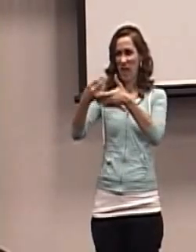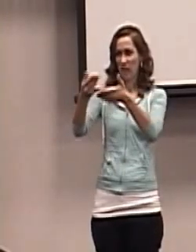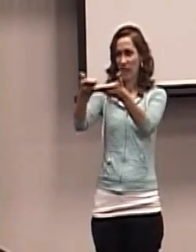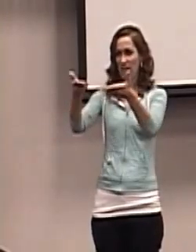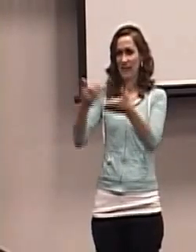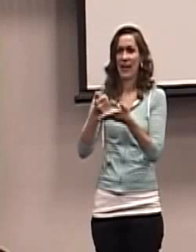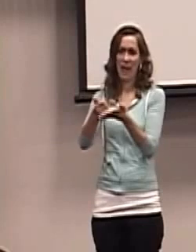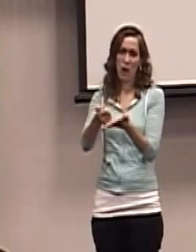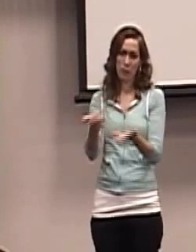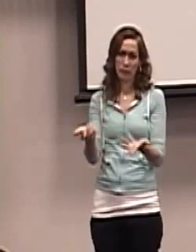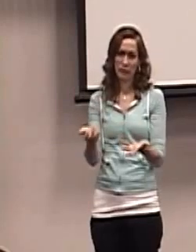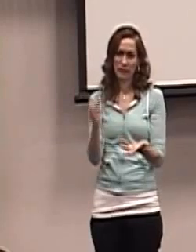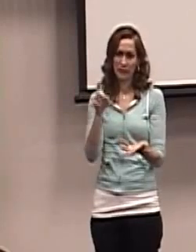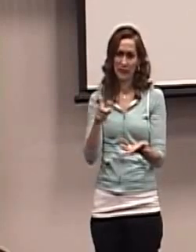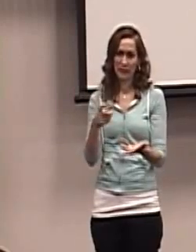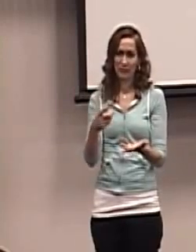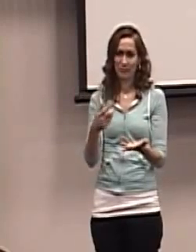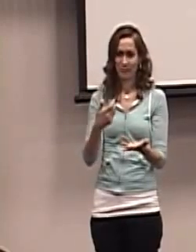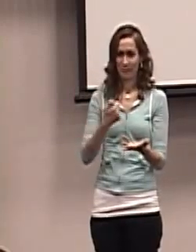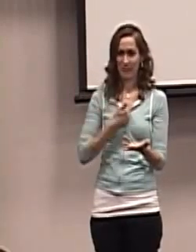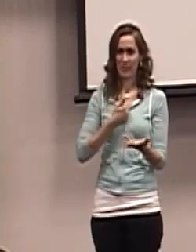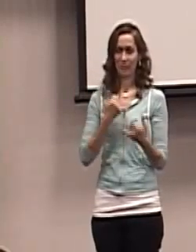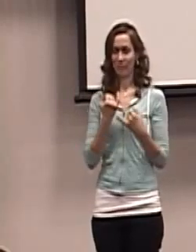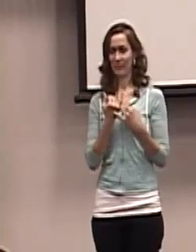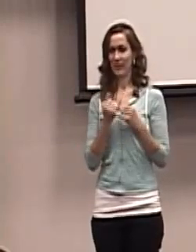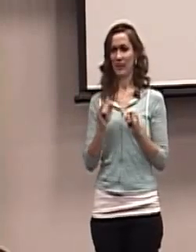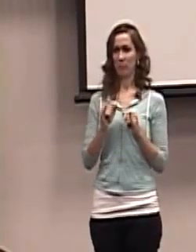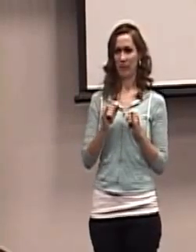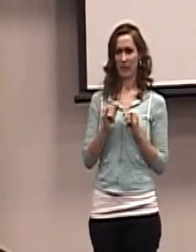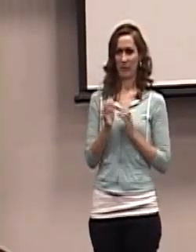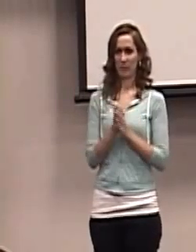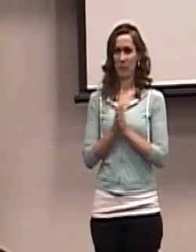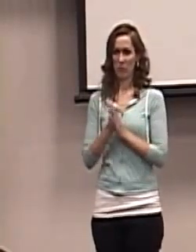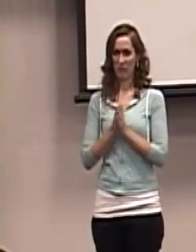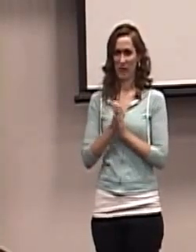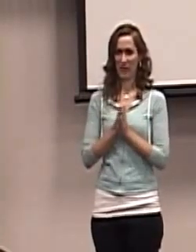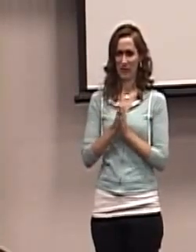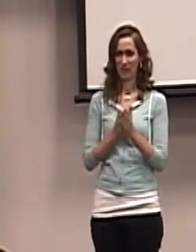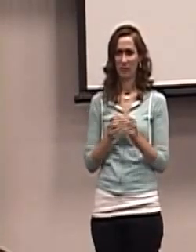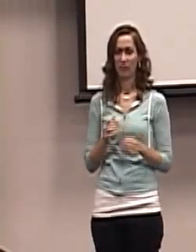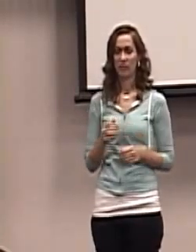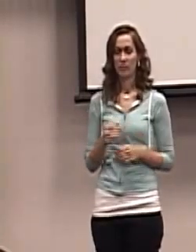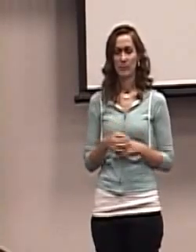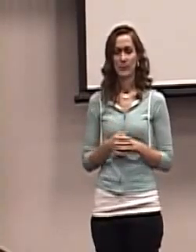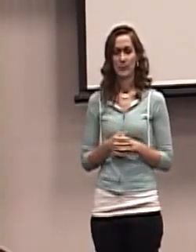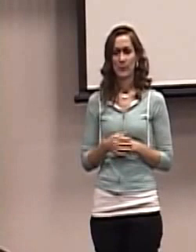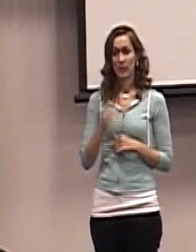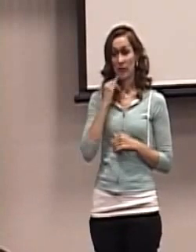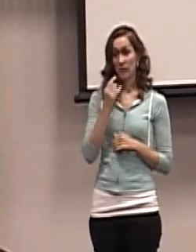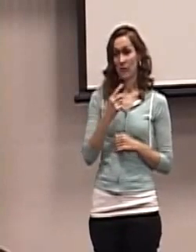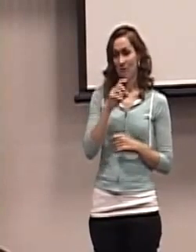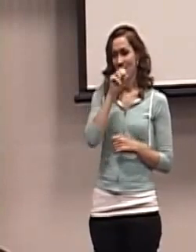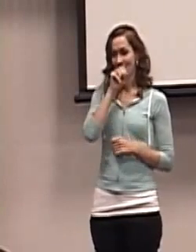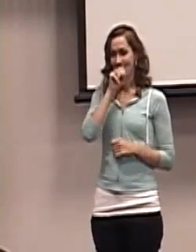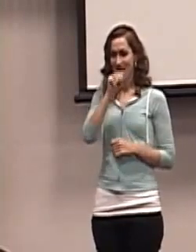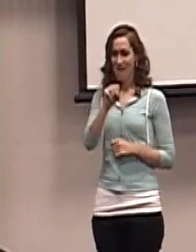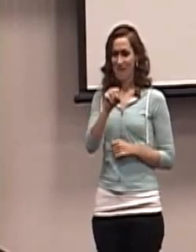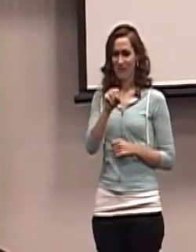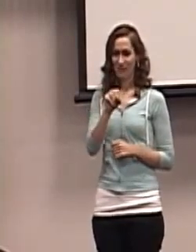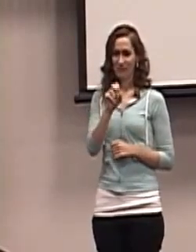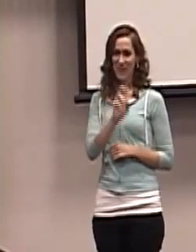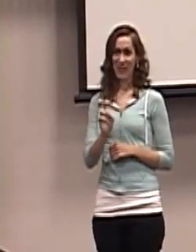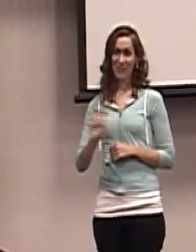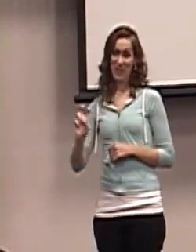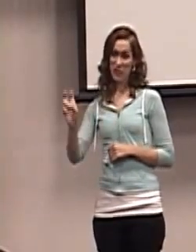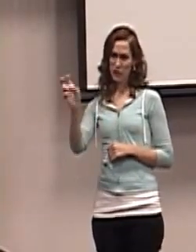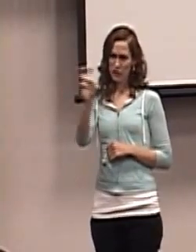this area, so you have to be somewhat independent and a self-starter. And if you just love adventure. If you